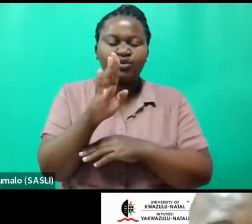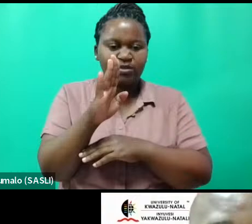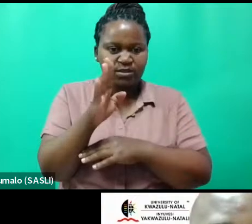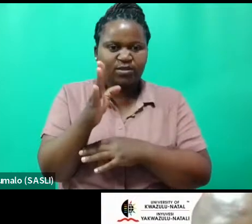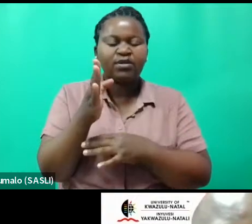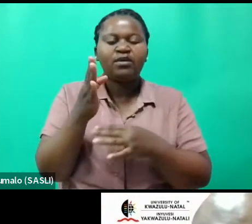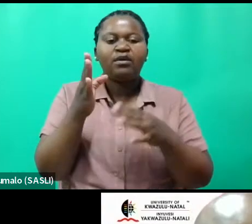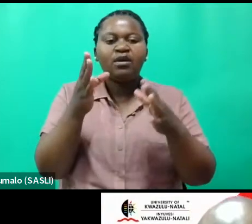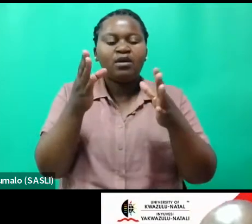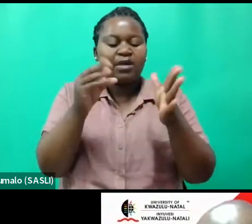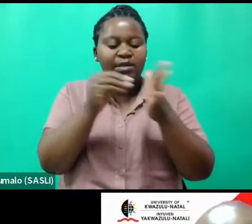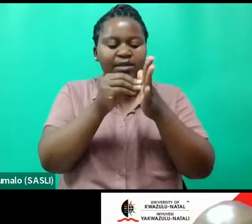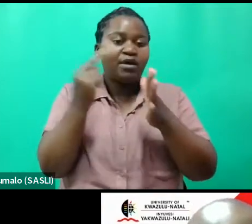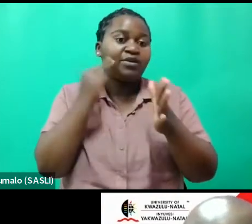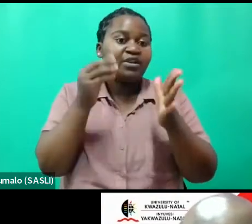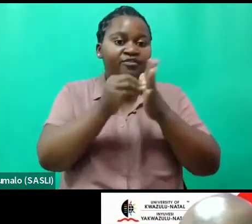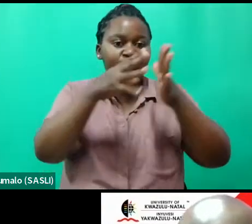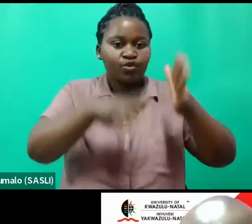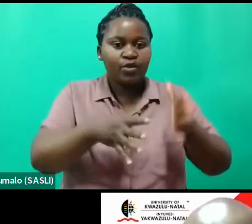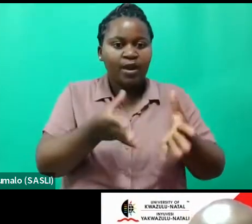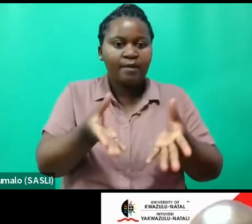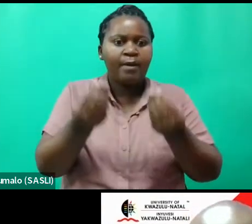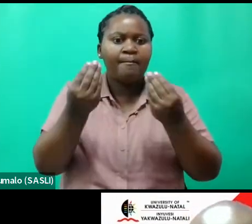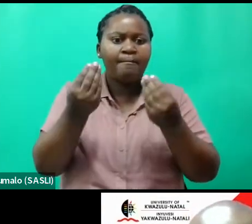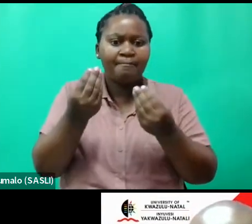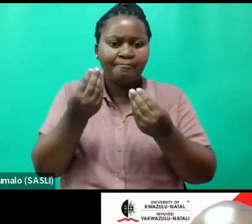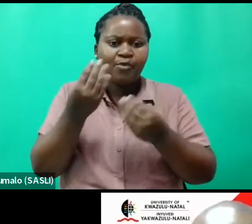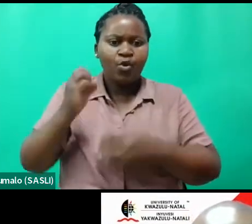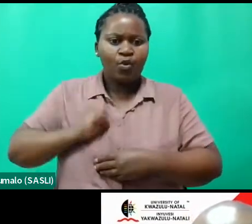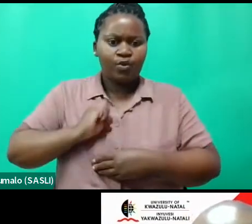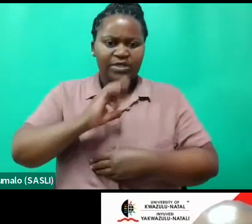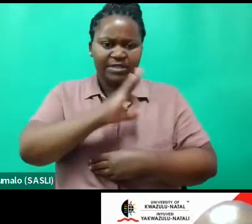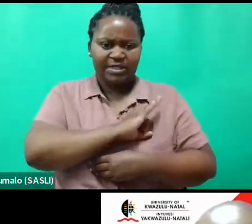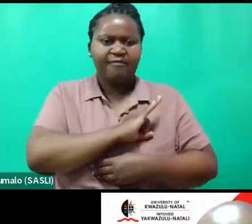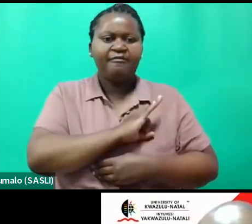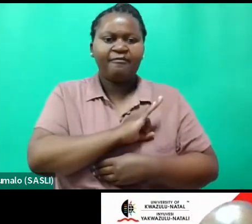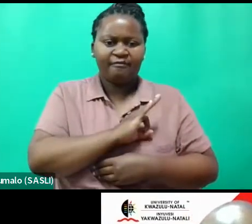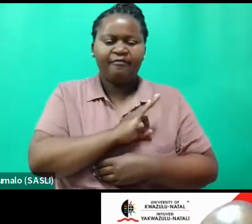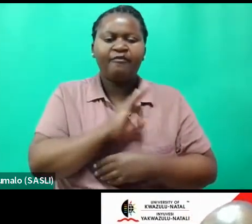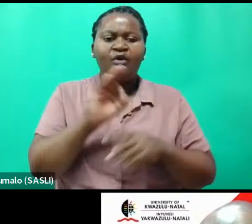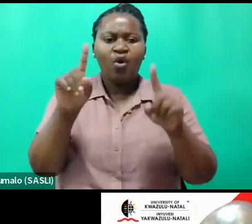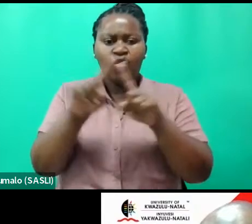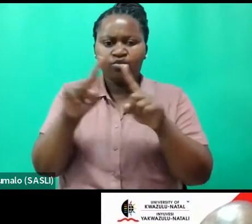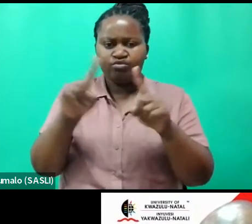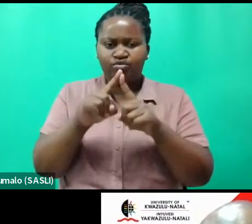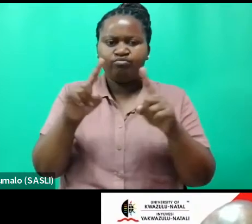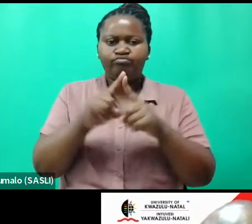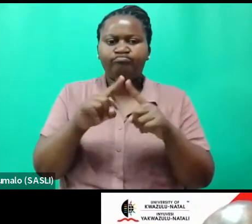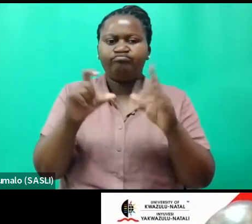lecturers, and other hearing students are also crucial to consider.